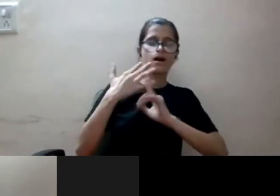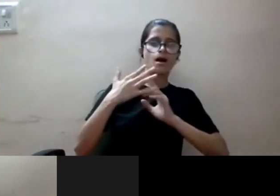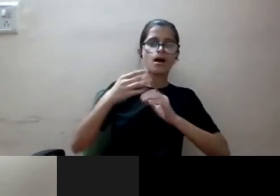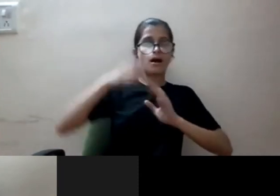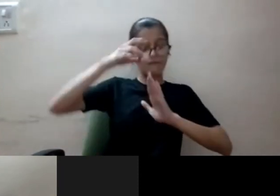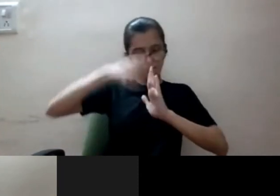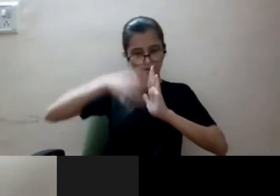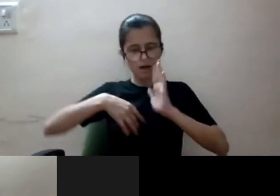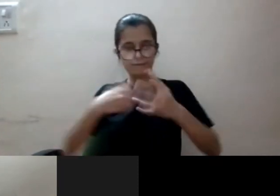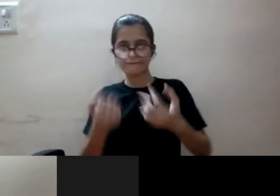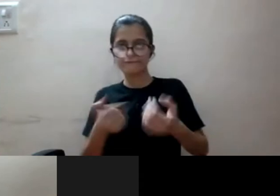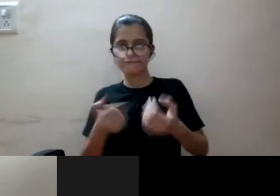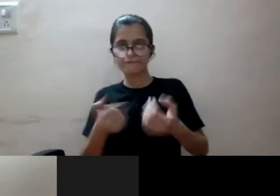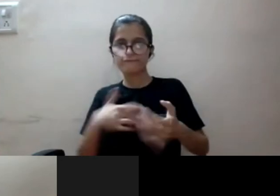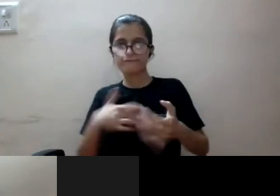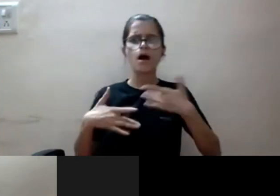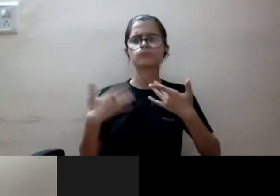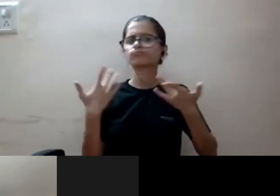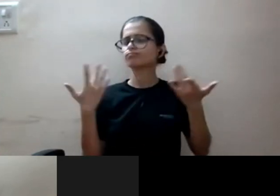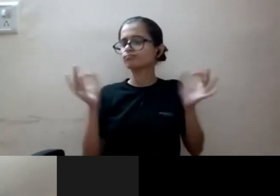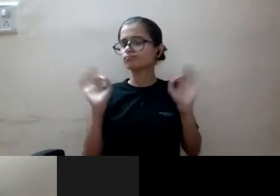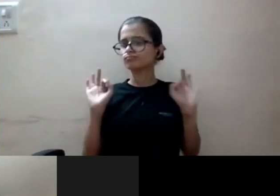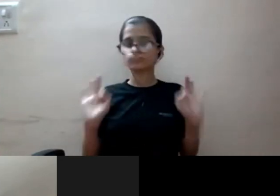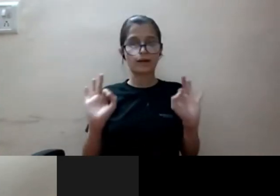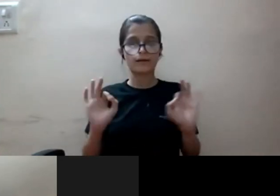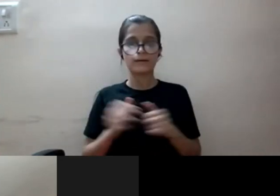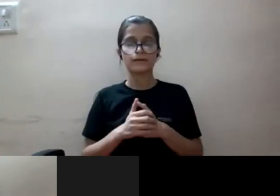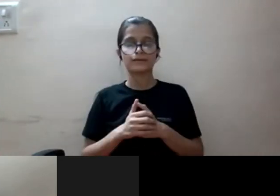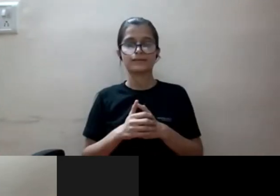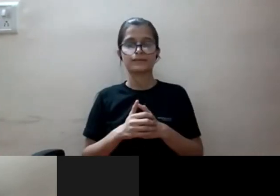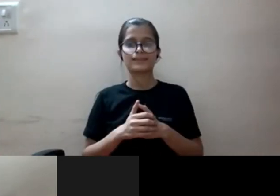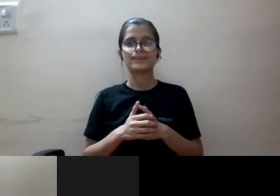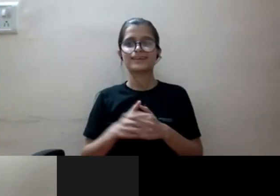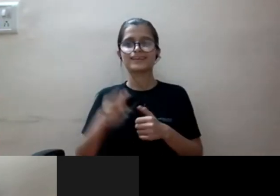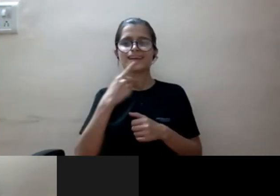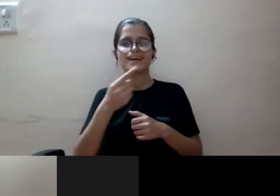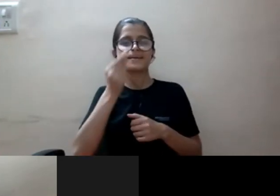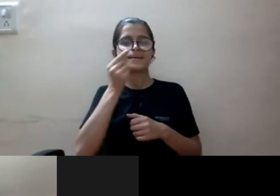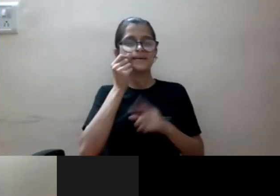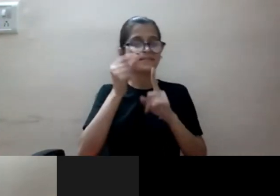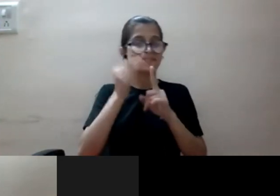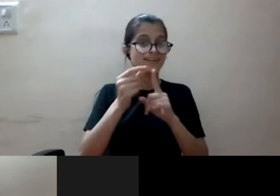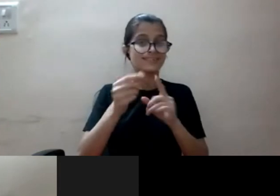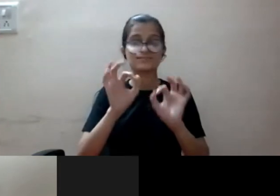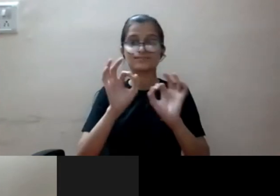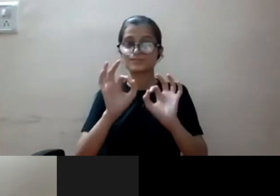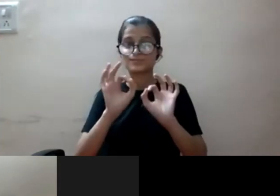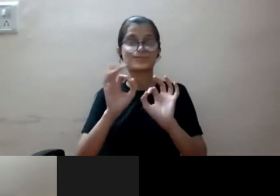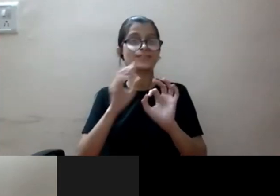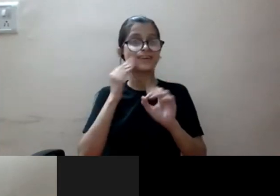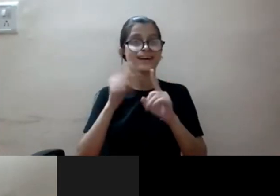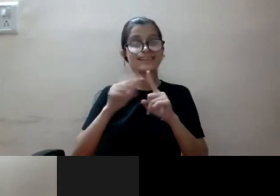and wisdom. Wow, Professor Prasad will be very happy to know, because he's a Tamilian